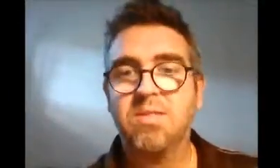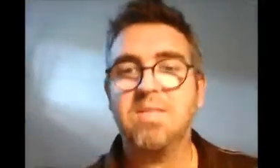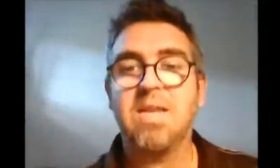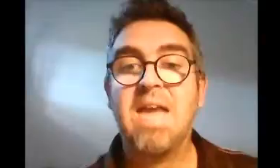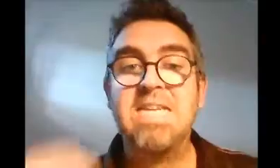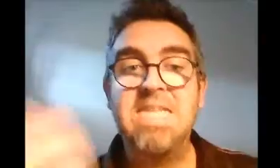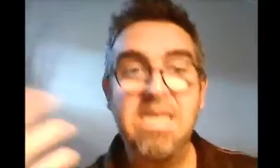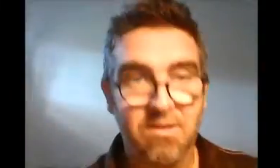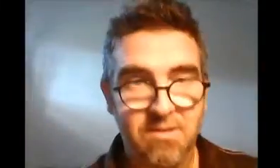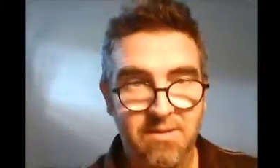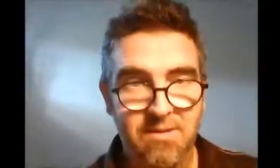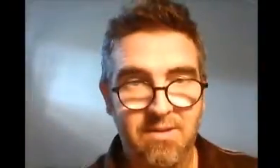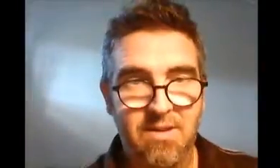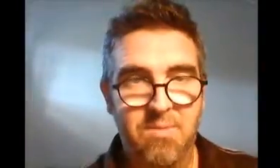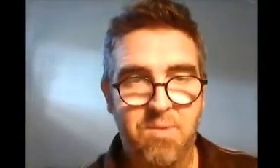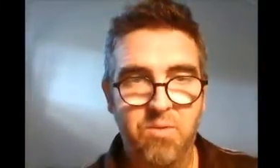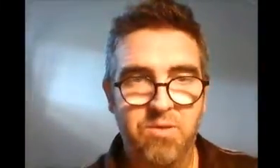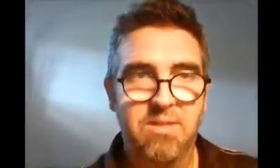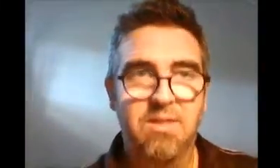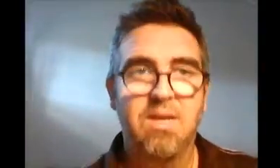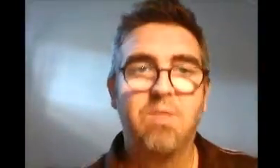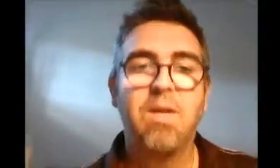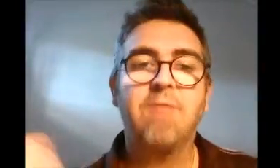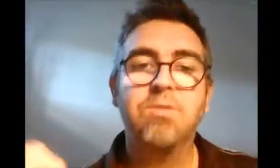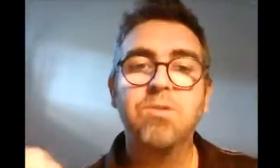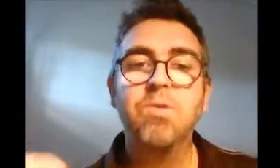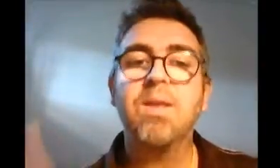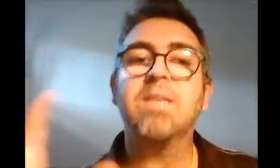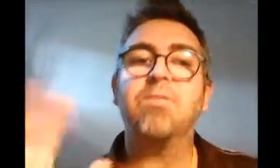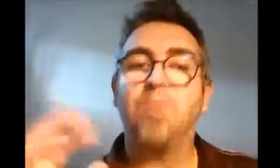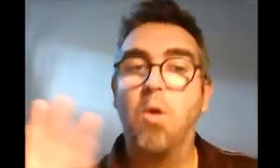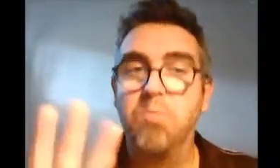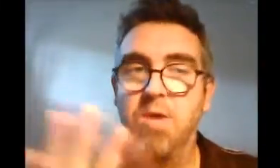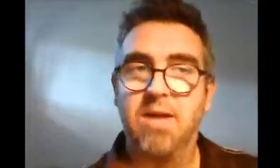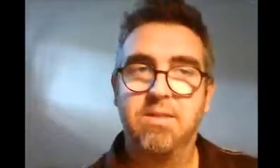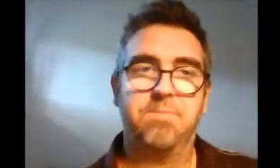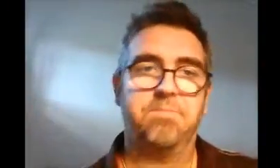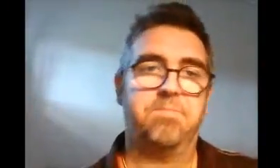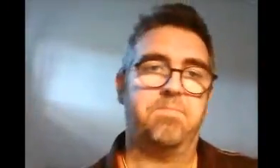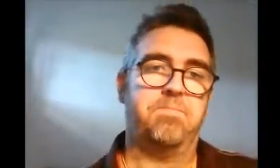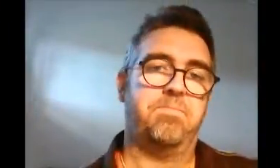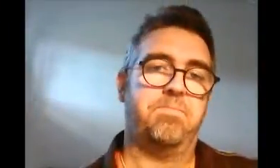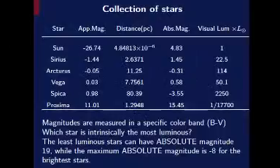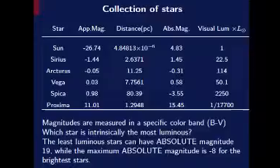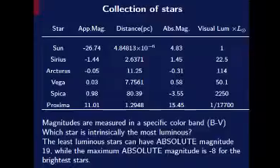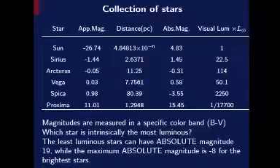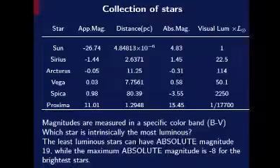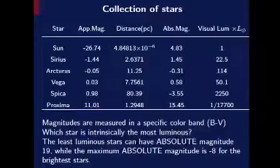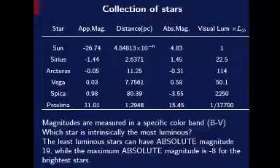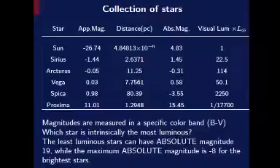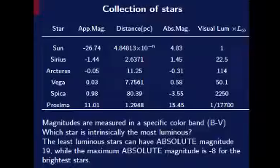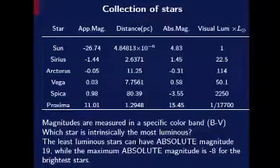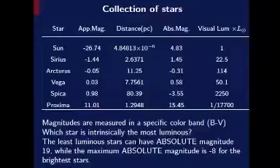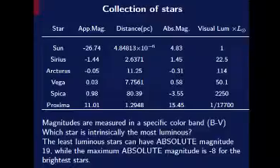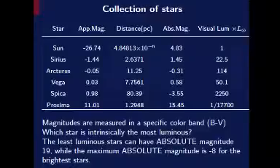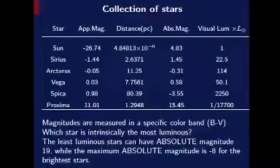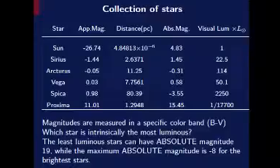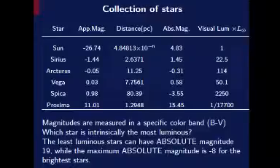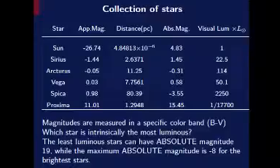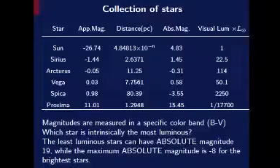is an ideal process. We have to do with formulas. In this slide, we can compare the